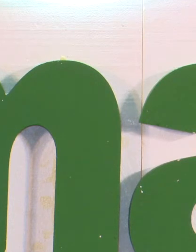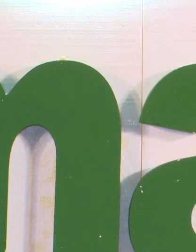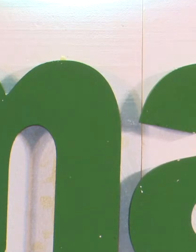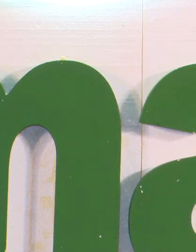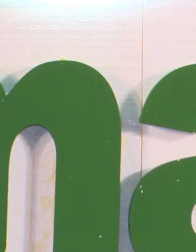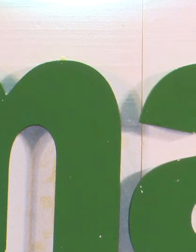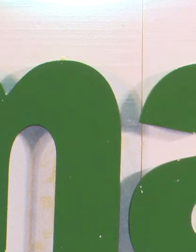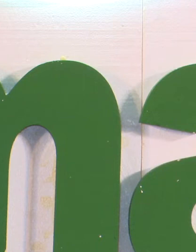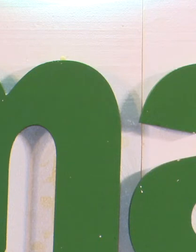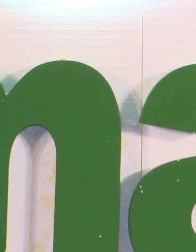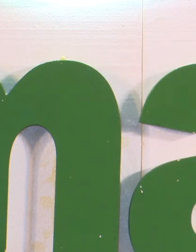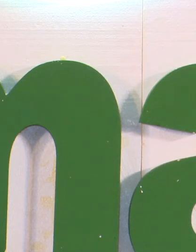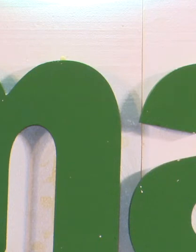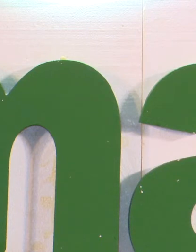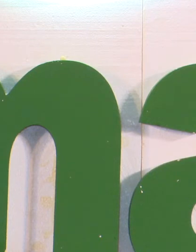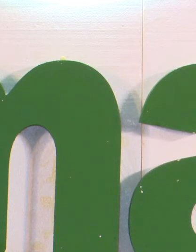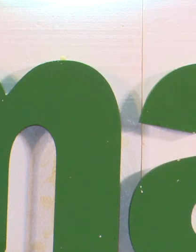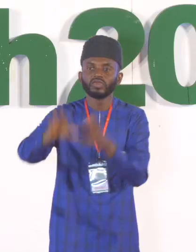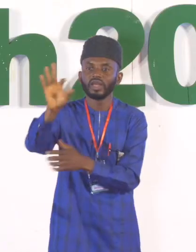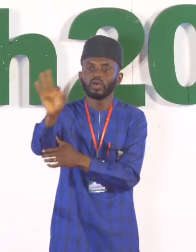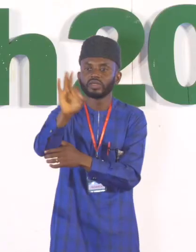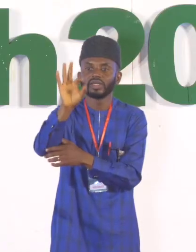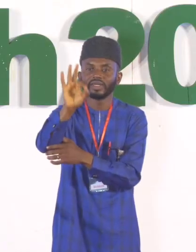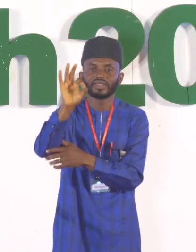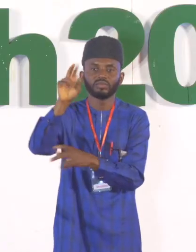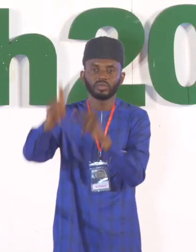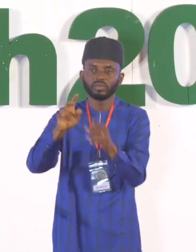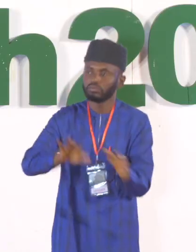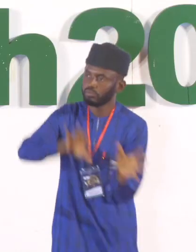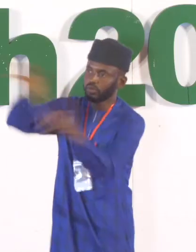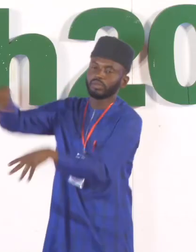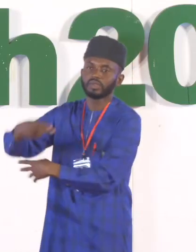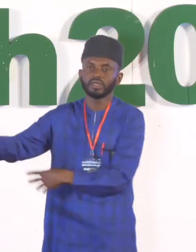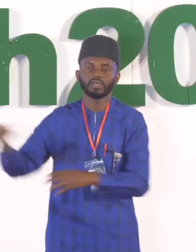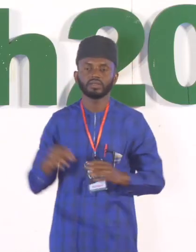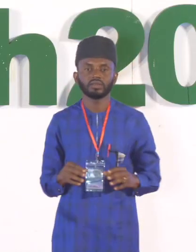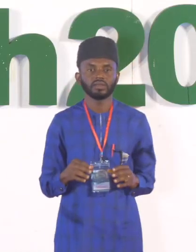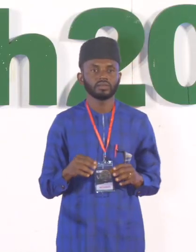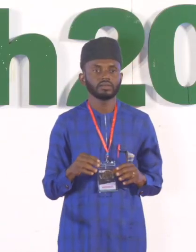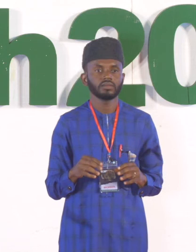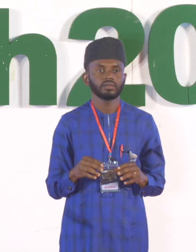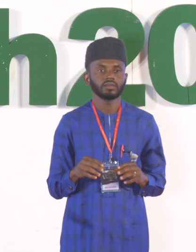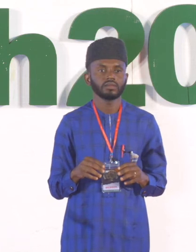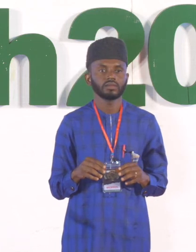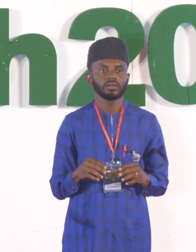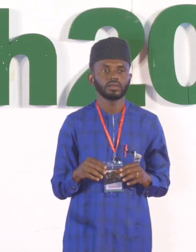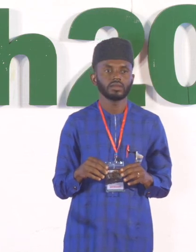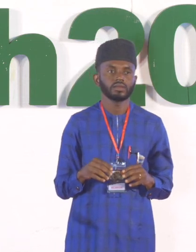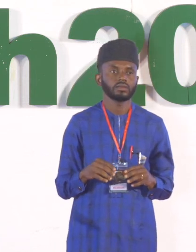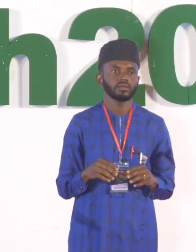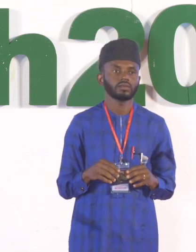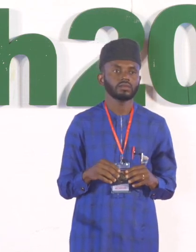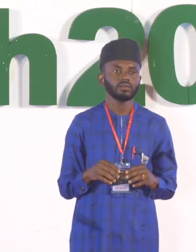999 people there for Jahannam. La ilaha illallah, Muhammadur Rasulullah, sallallahu alayhi wa sallam.